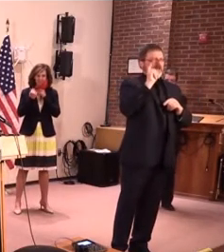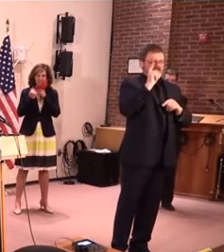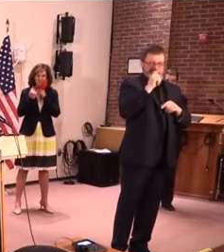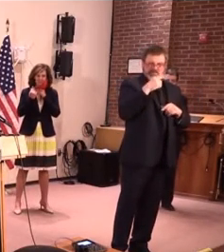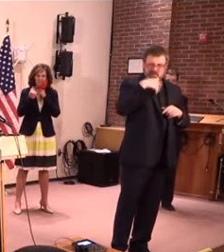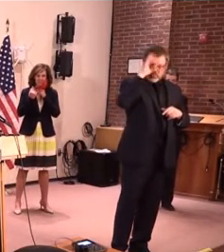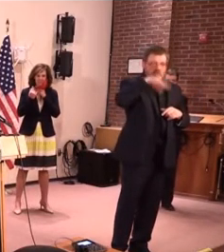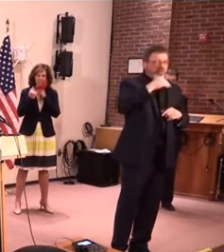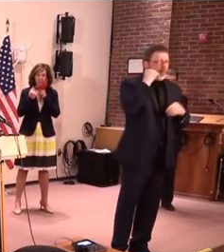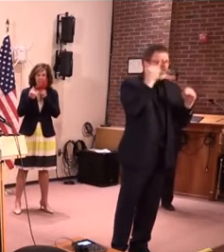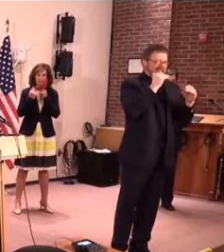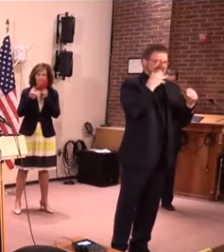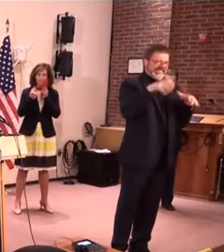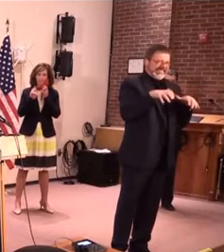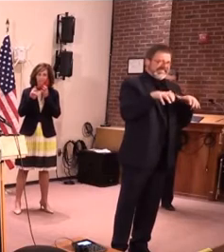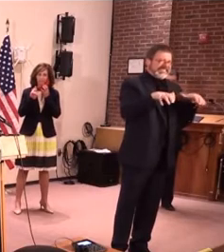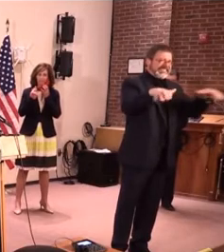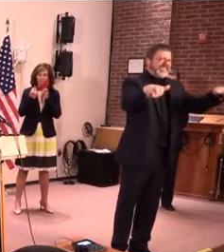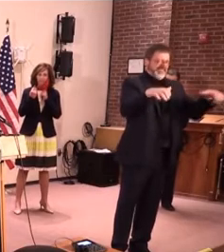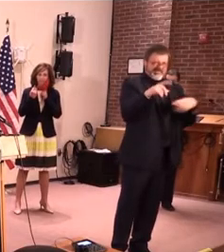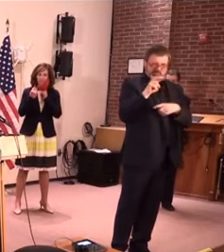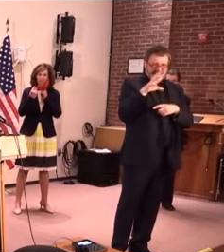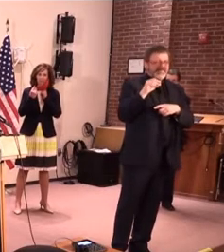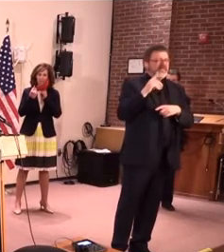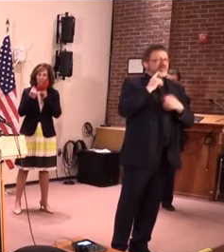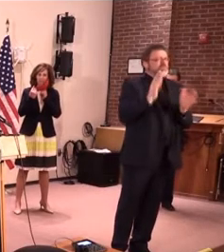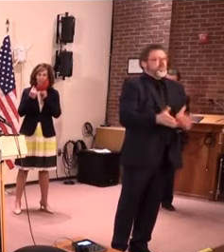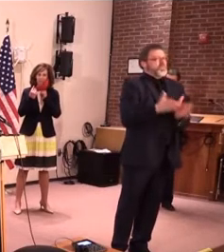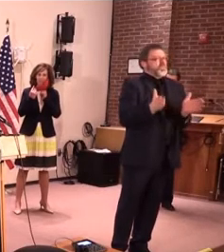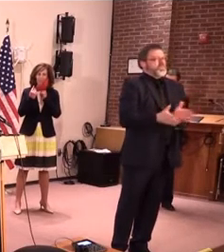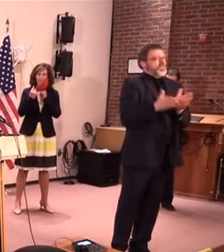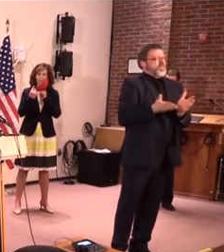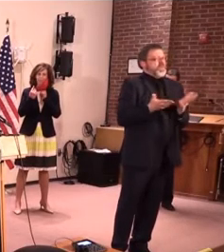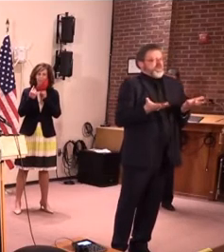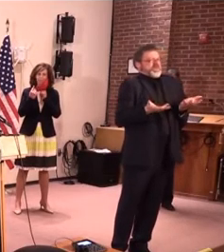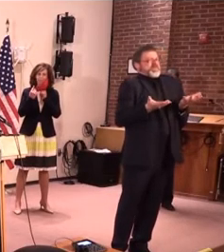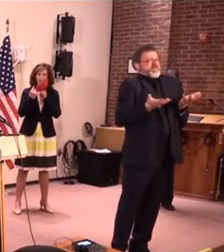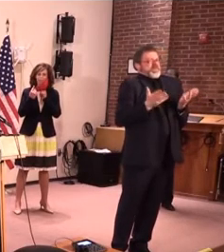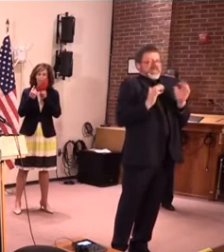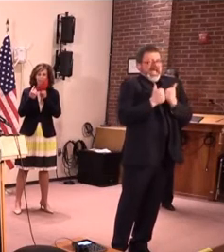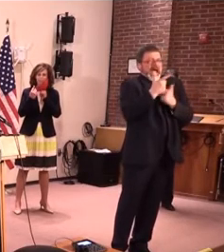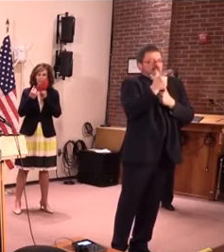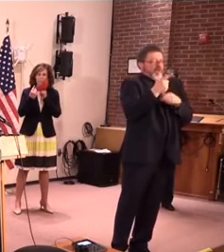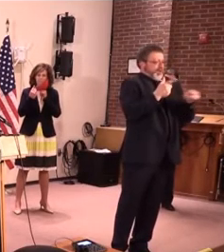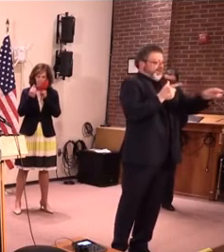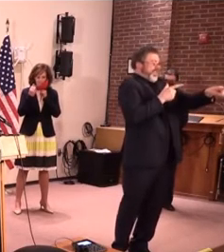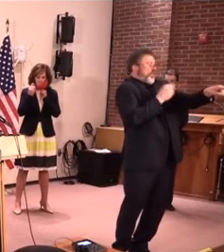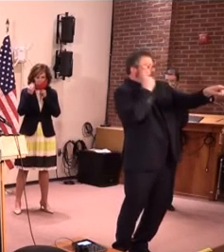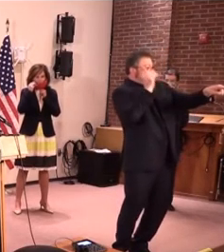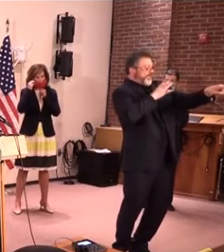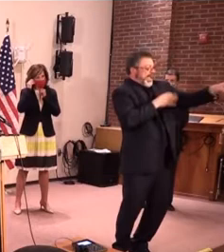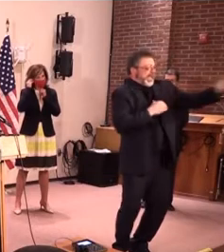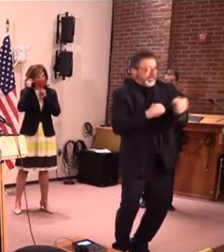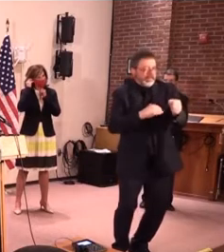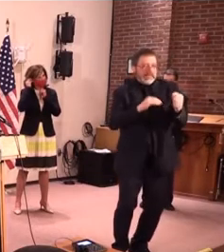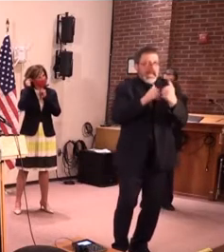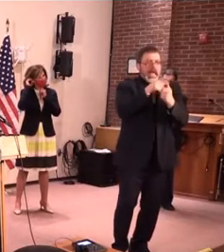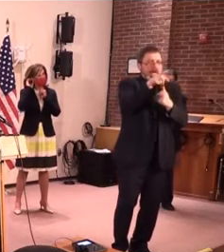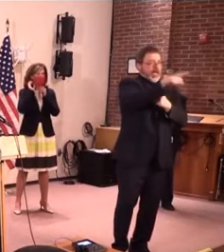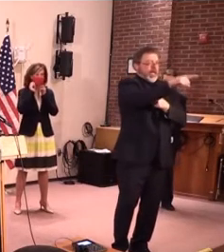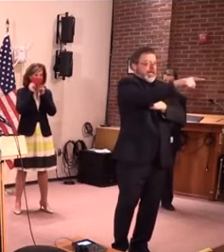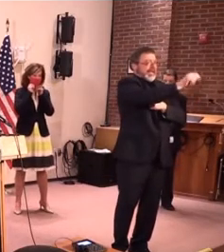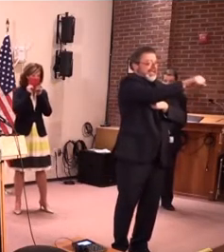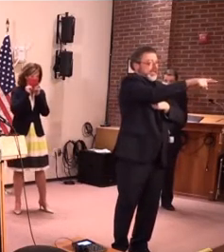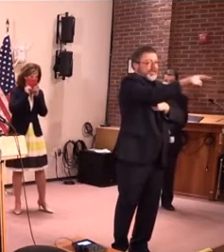that have not been addressed. Yeah, there are a lot of details. I'll ask Commissioner Hanford if he might be able to comment